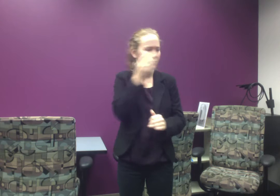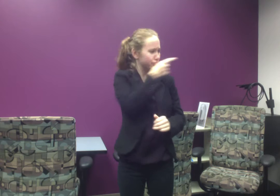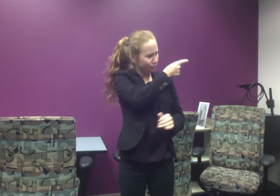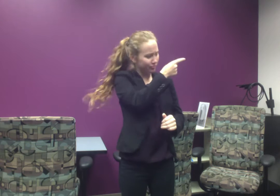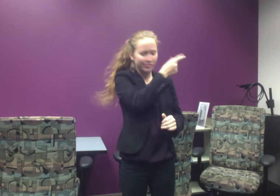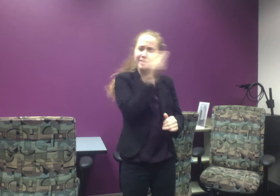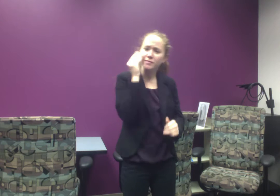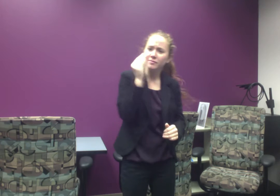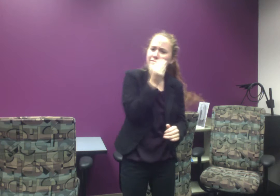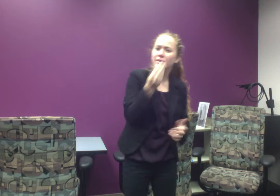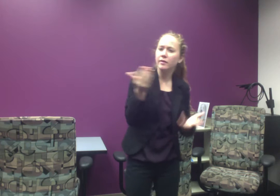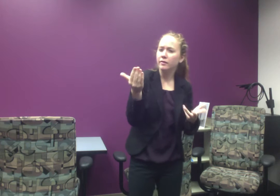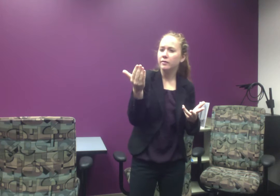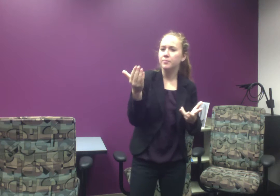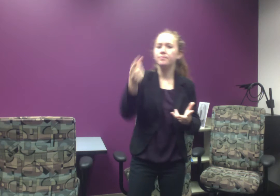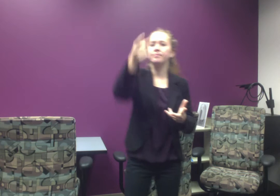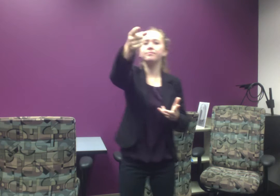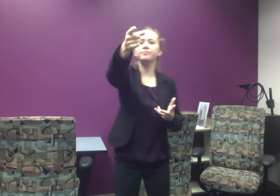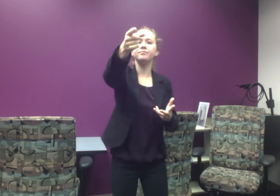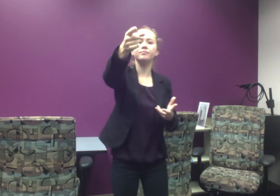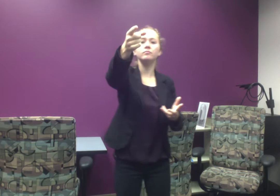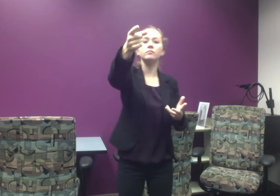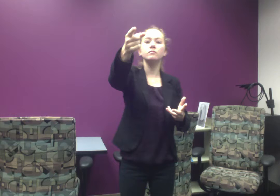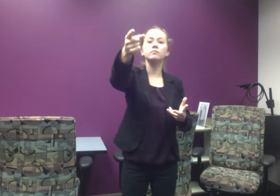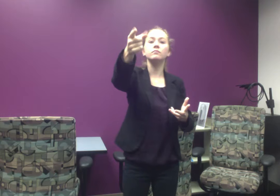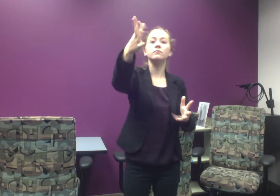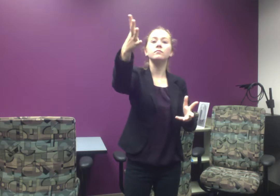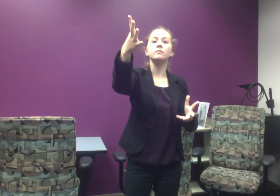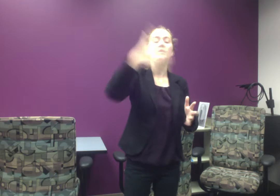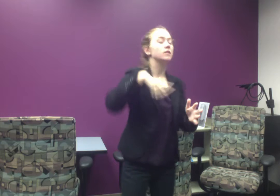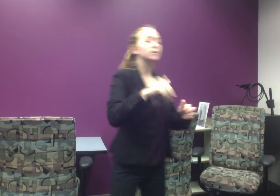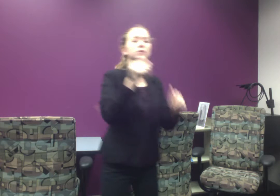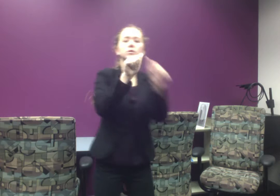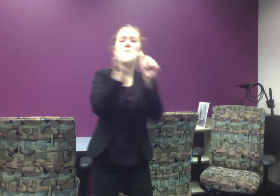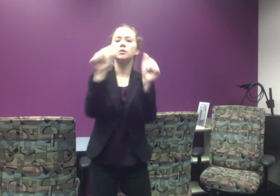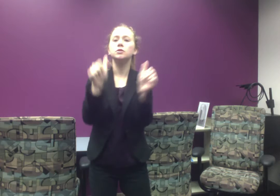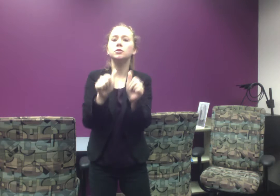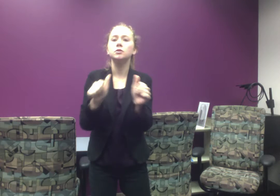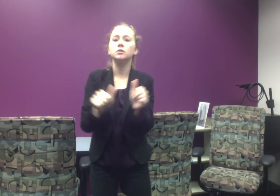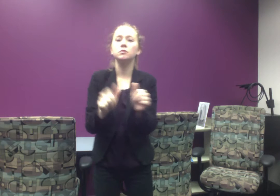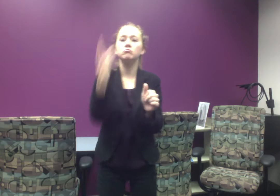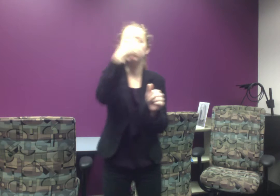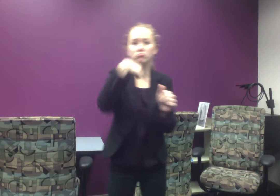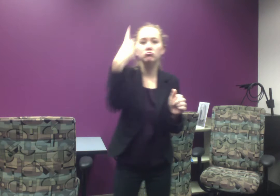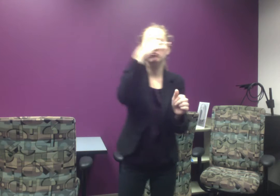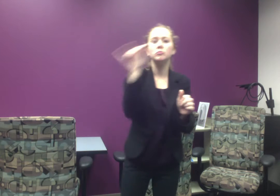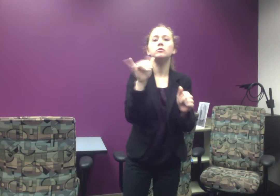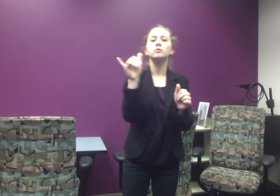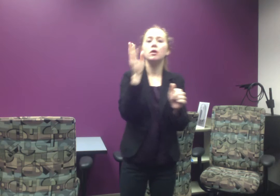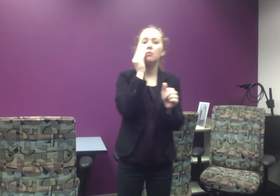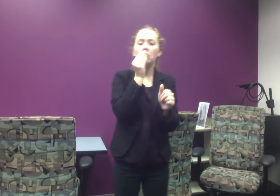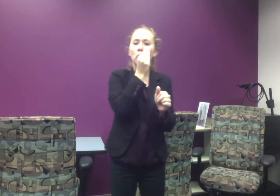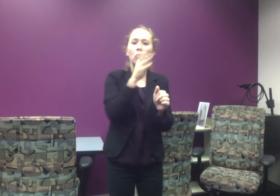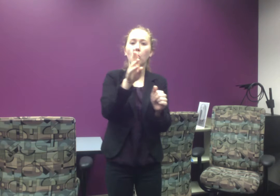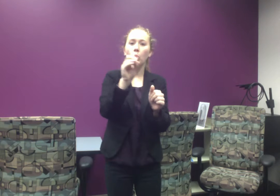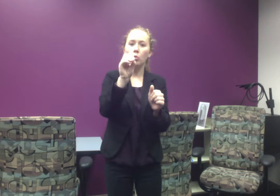Petals. Rebecca, what do you think? The shape looks like what? A rose. Okay, reminds you of a rose. Good. We're talking about an American